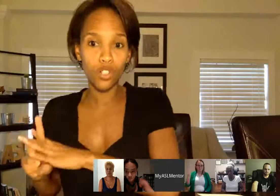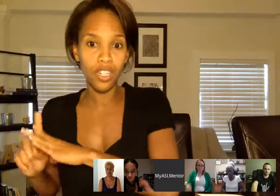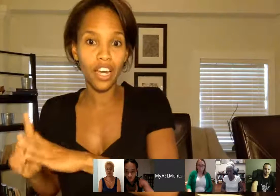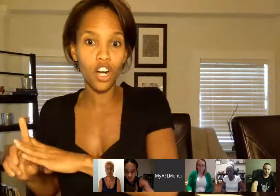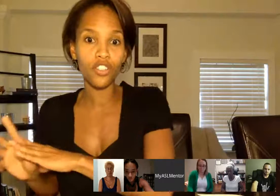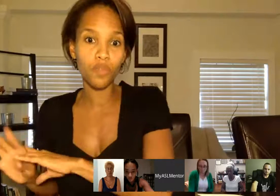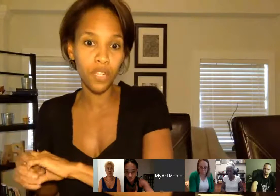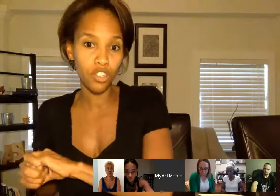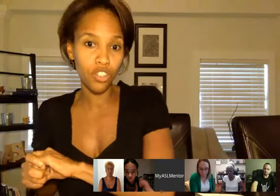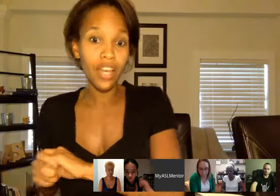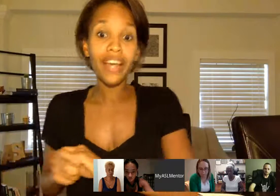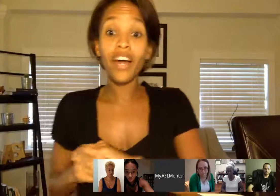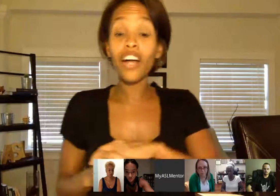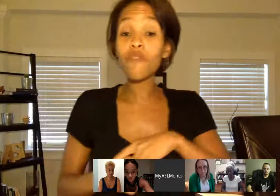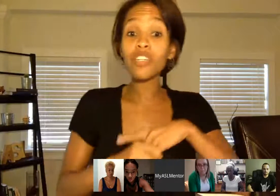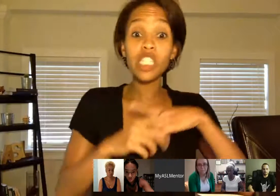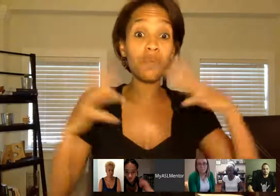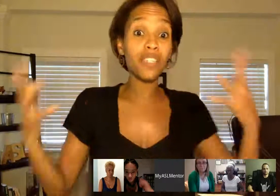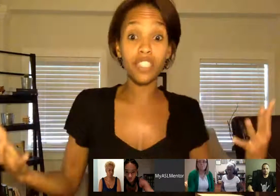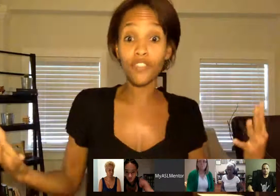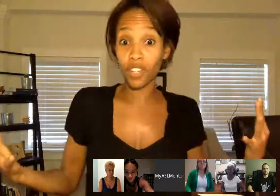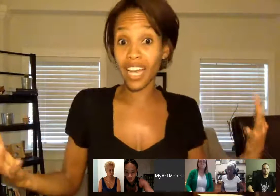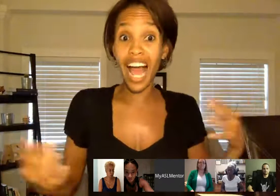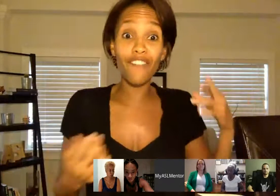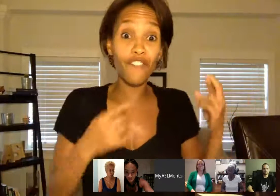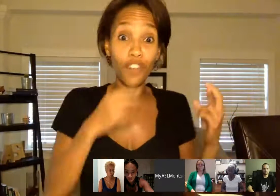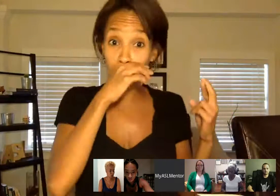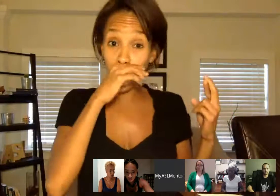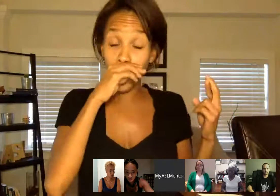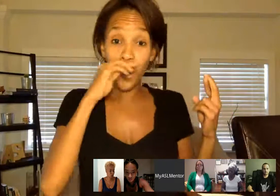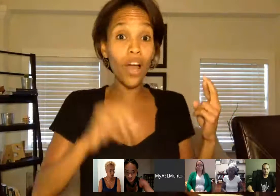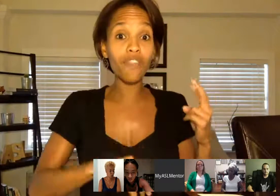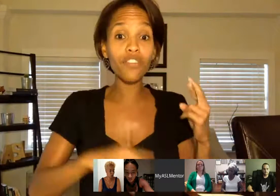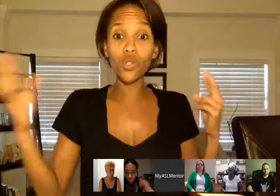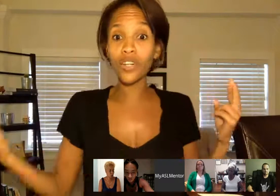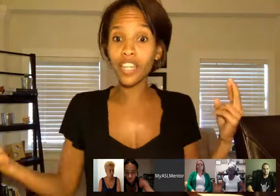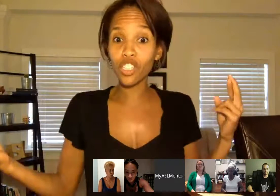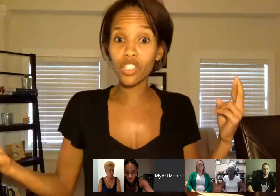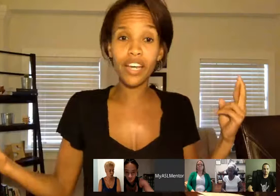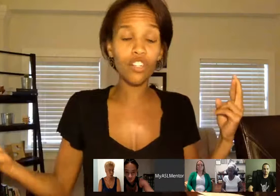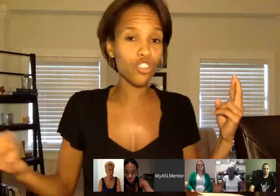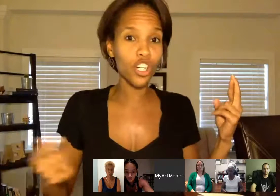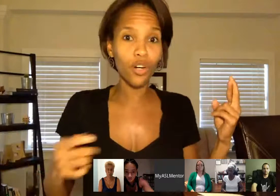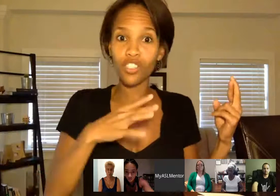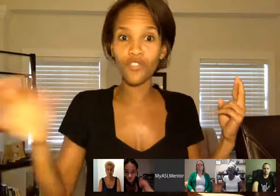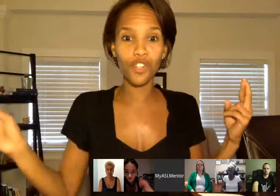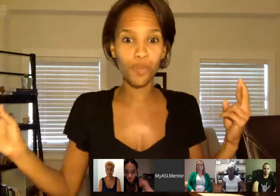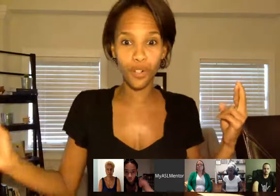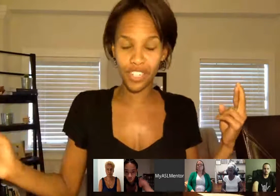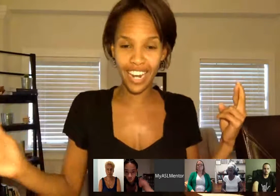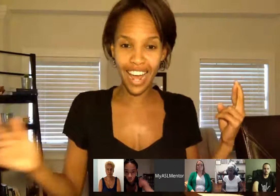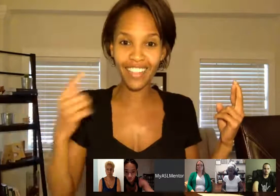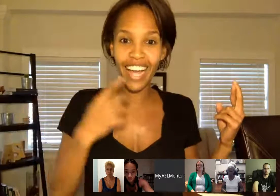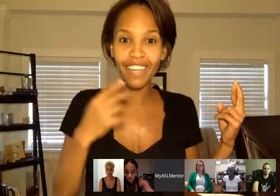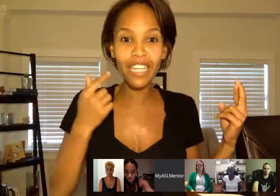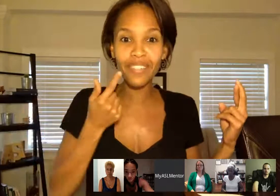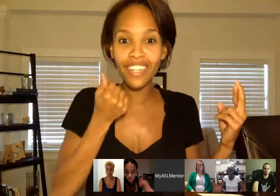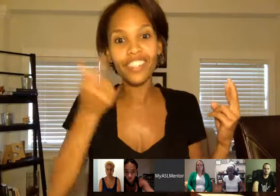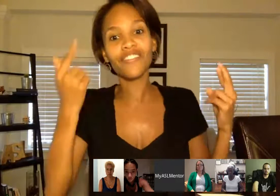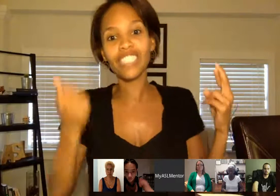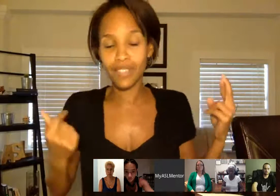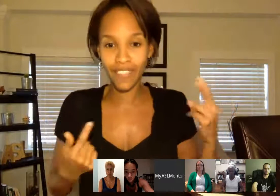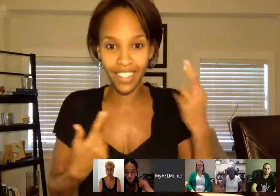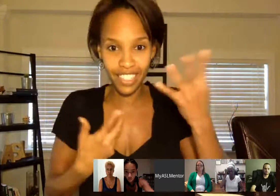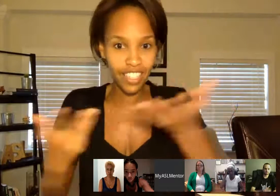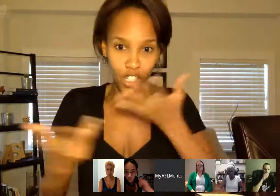first person in our speech. Now, everybody speaks differently. I have a friend who every story that she tells, she goes into first person, and it makes me